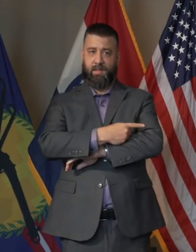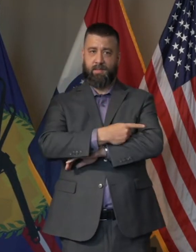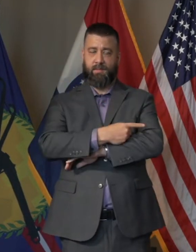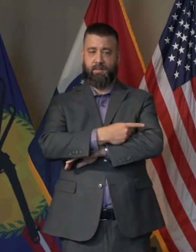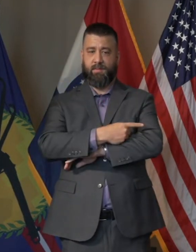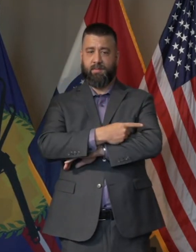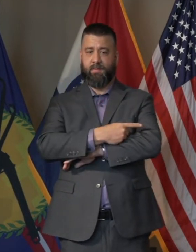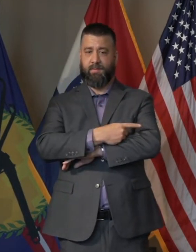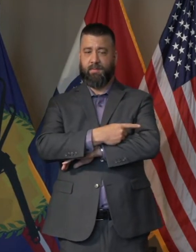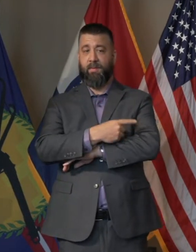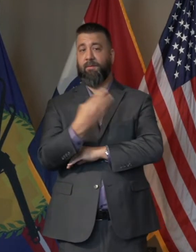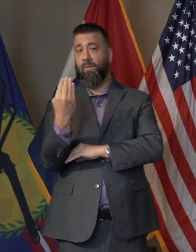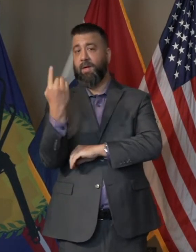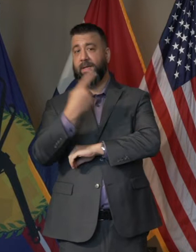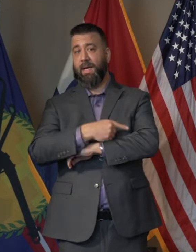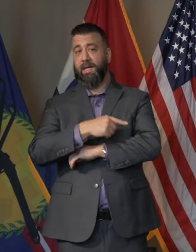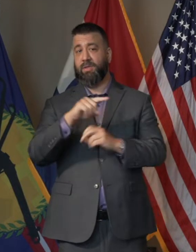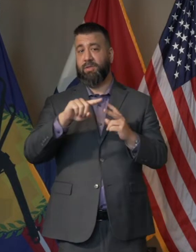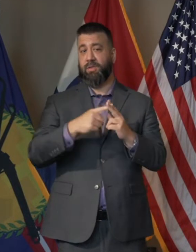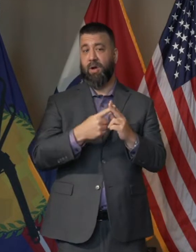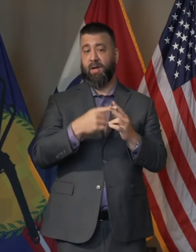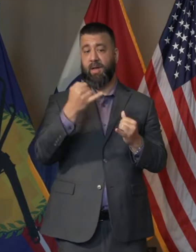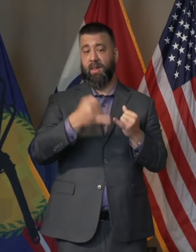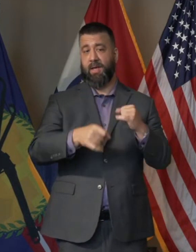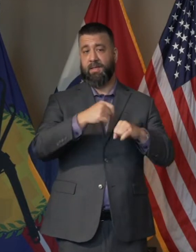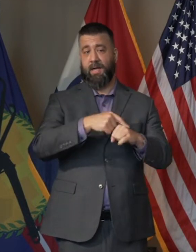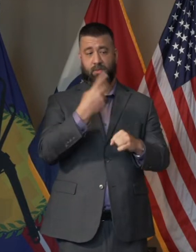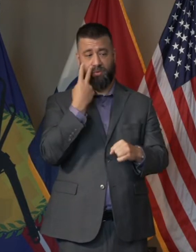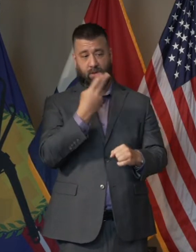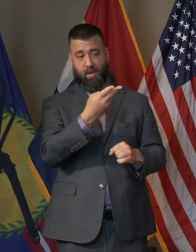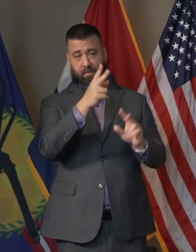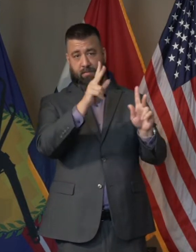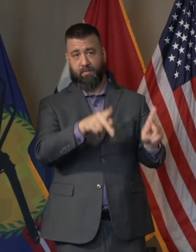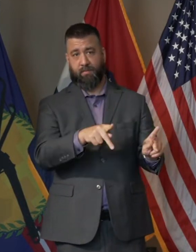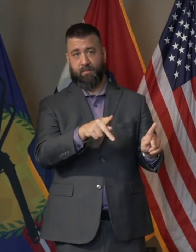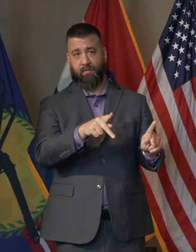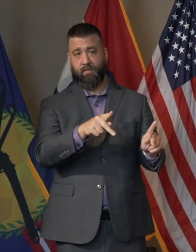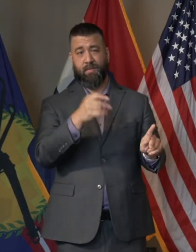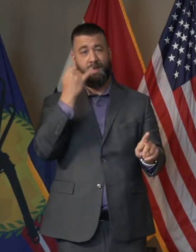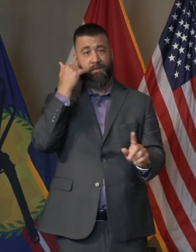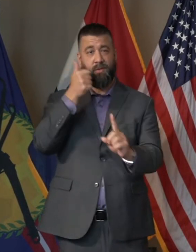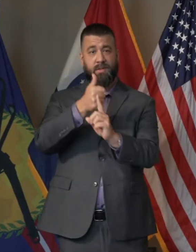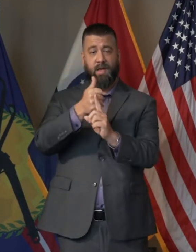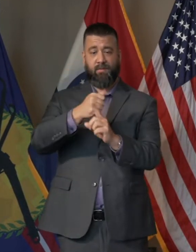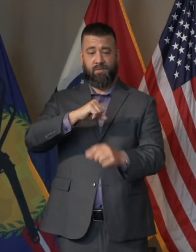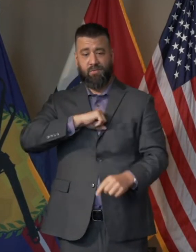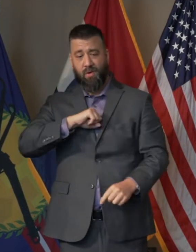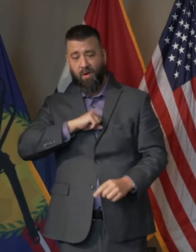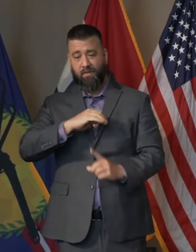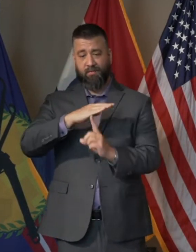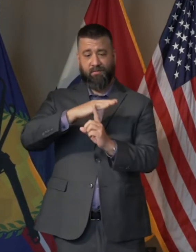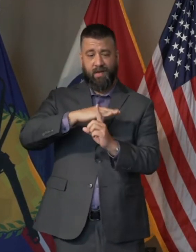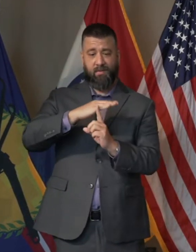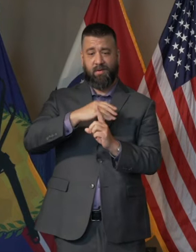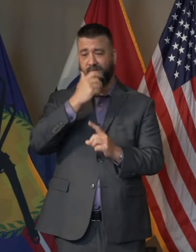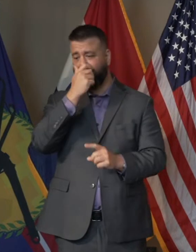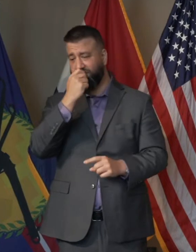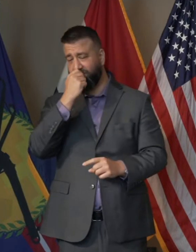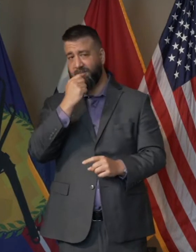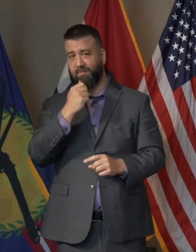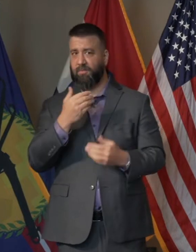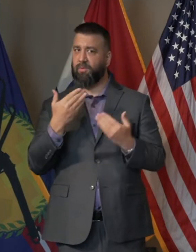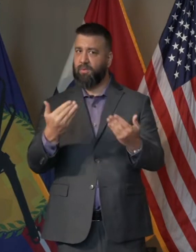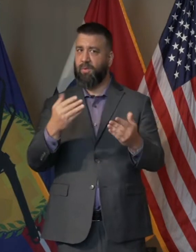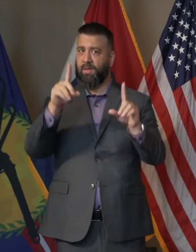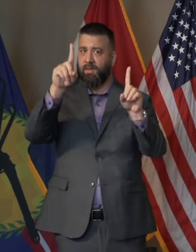from the time that you were last exposed to them. If you come down with symptoms of COVID-19, then you need to get a test.